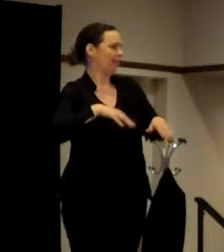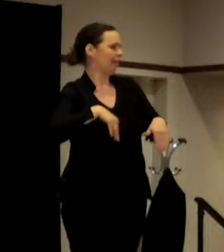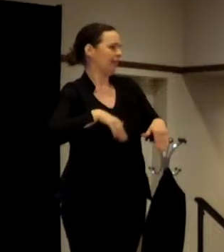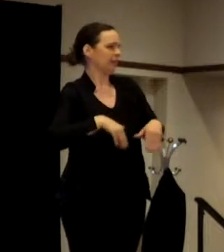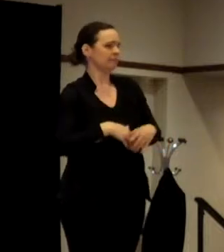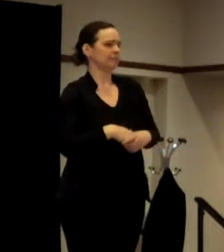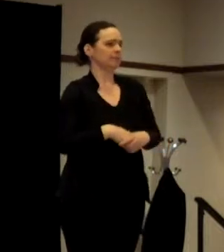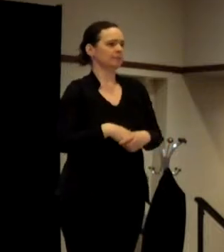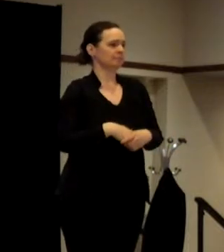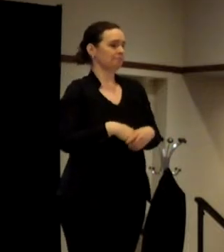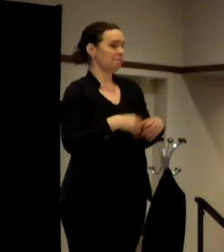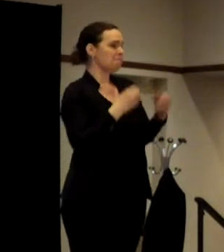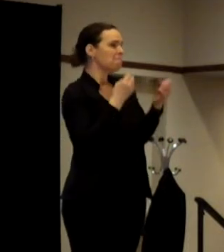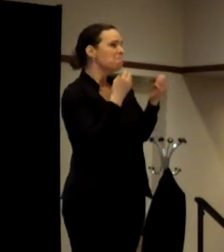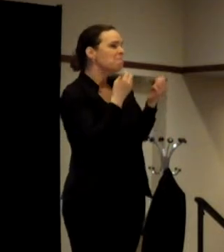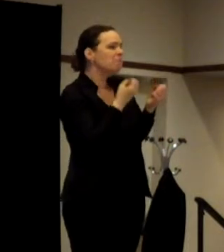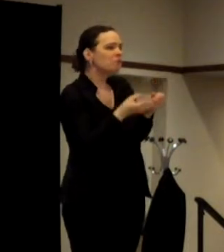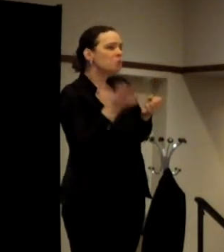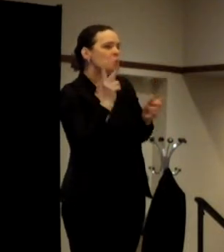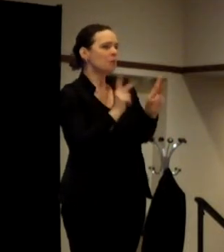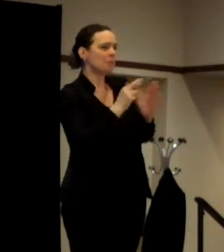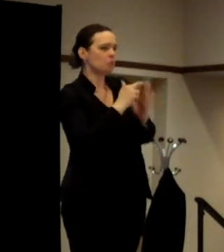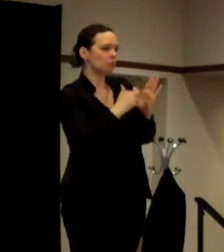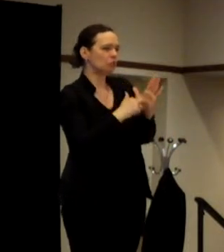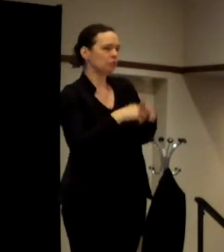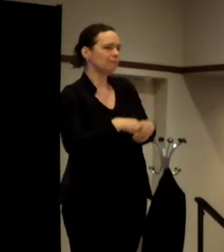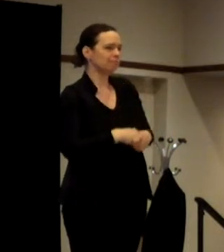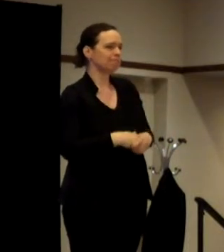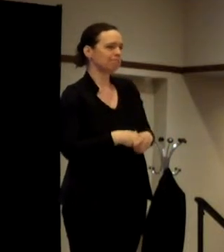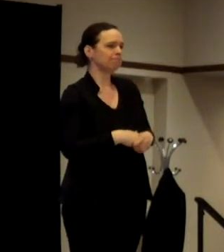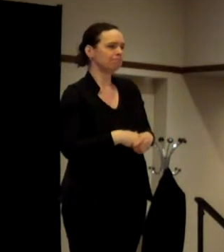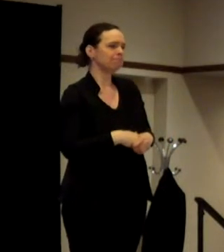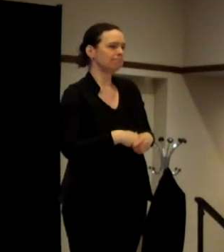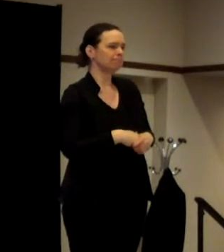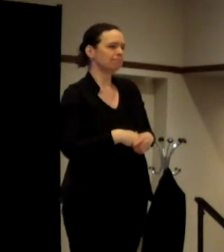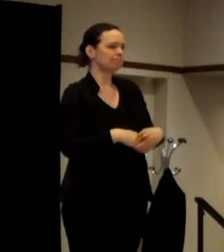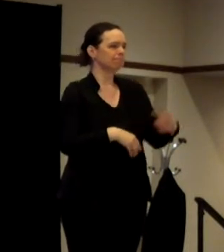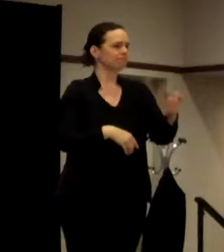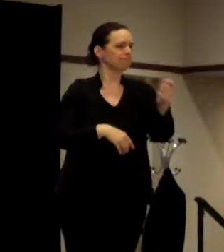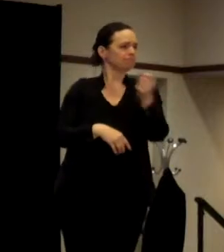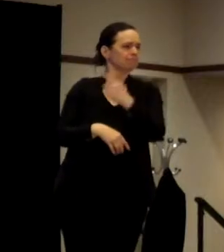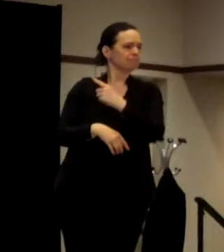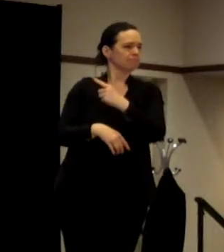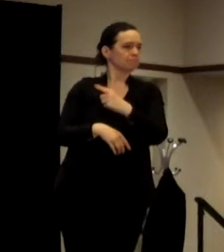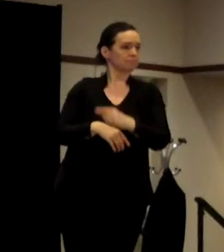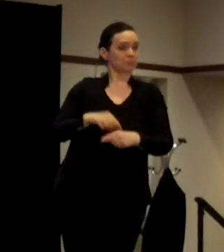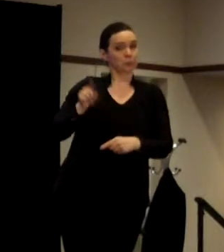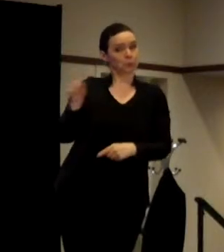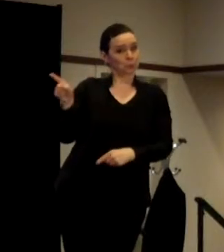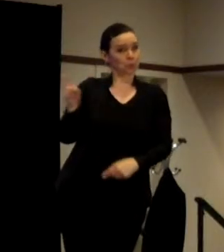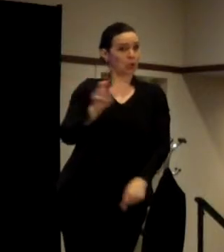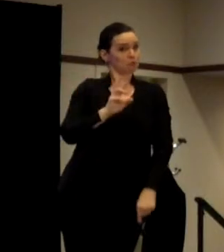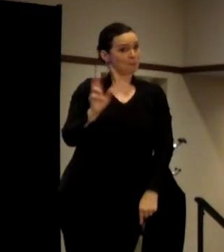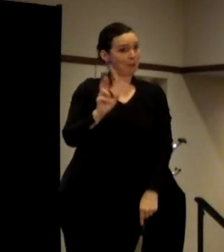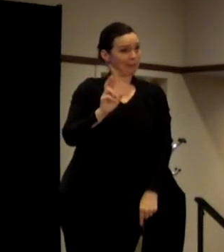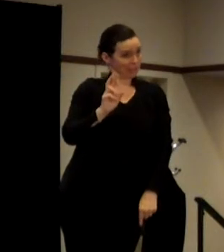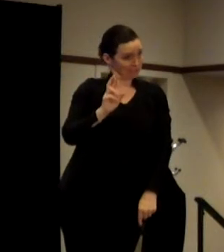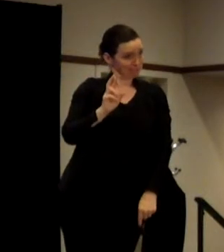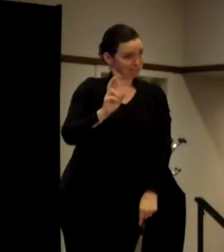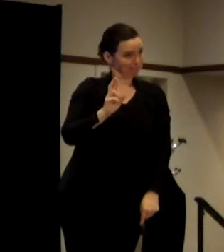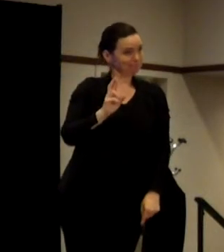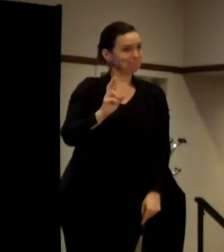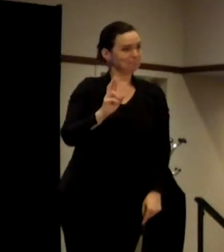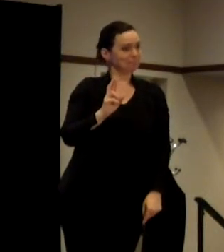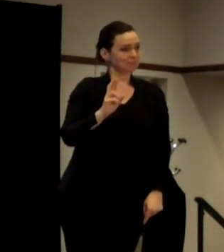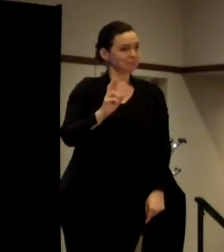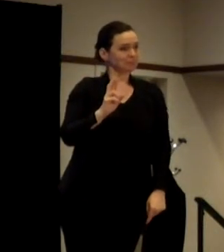more. You're What's the- Republican. You're Republican. Your thoughts on not one Republican senator voting in favor of the stimulus? Well,